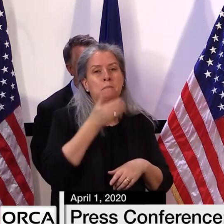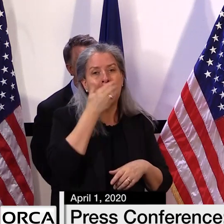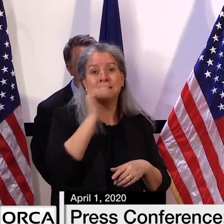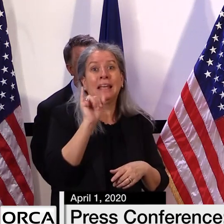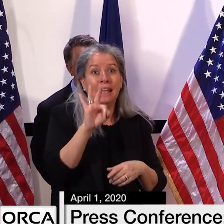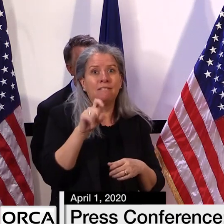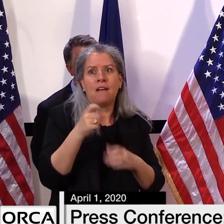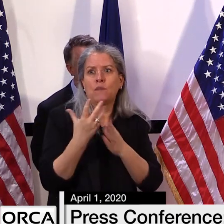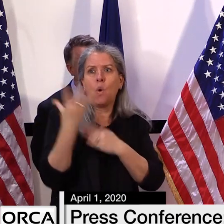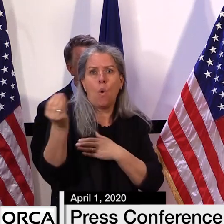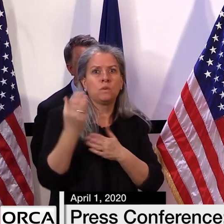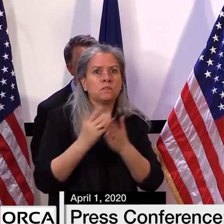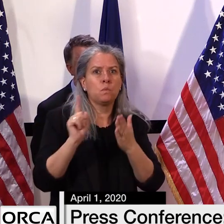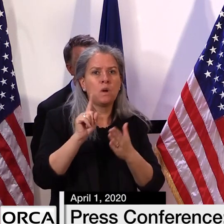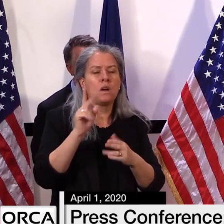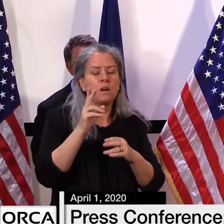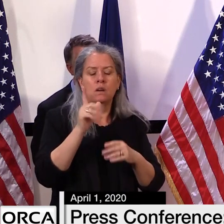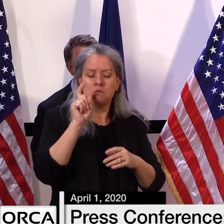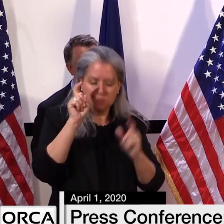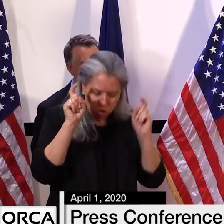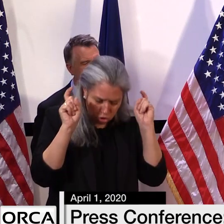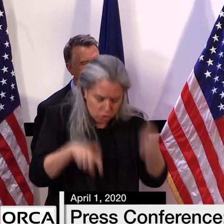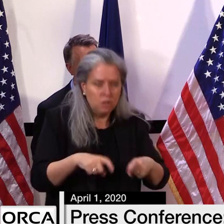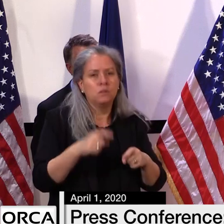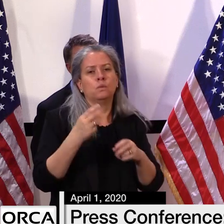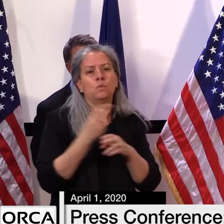does prevent some of that large droplet